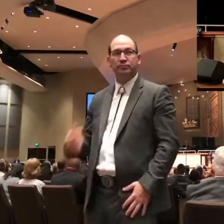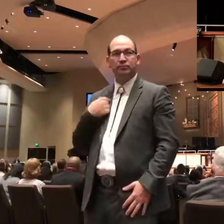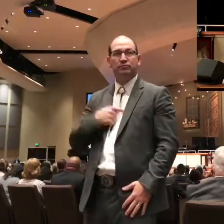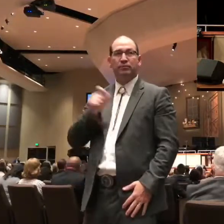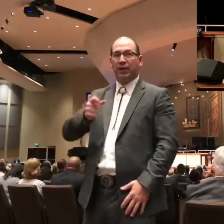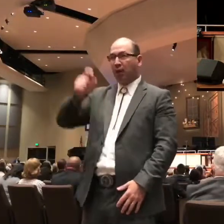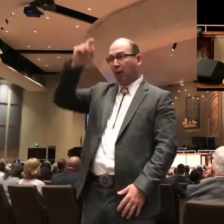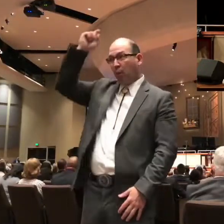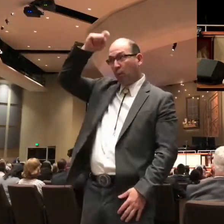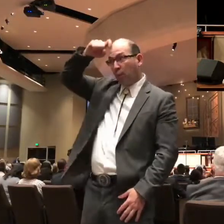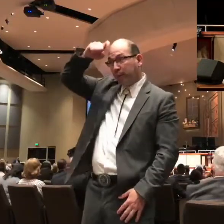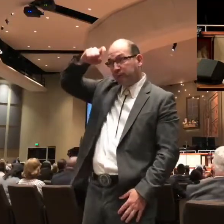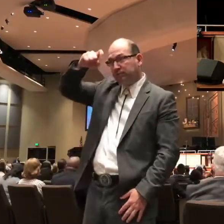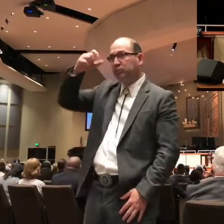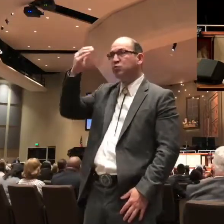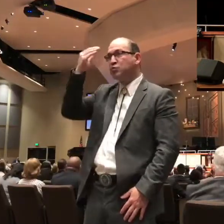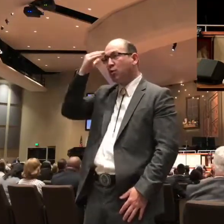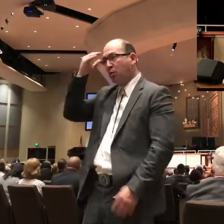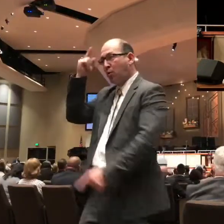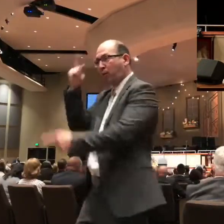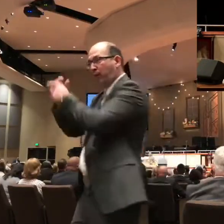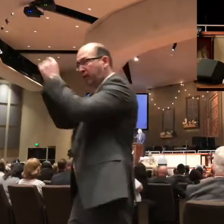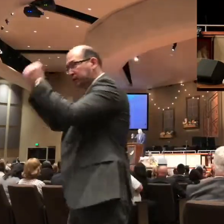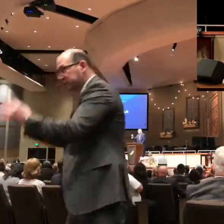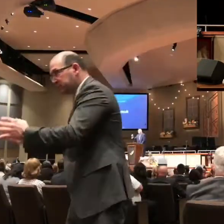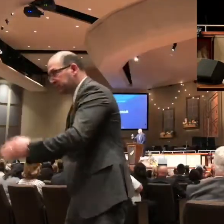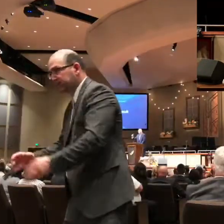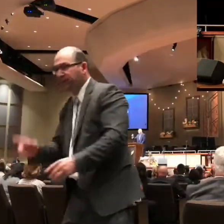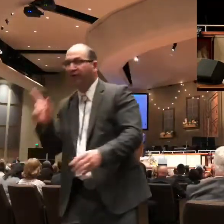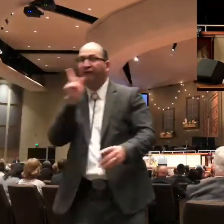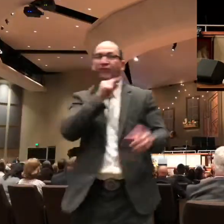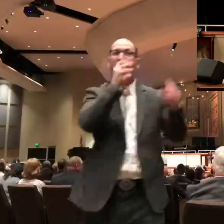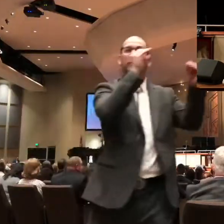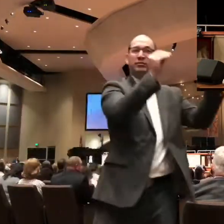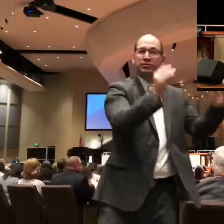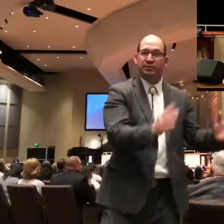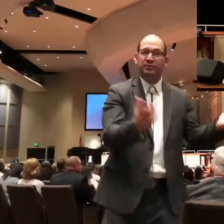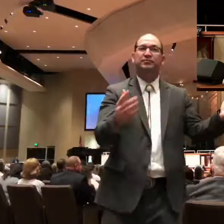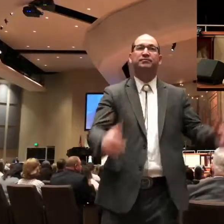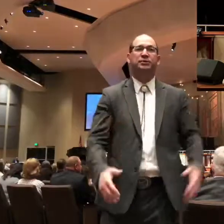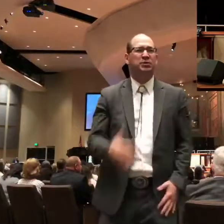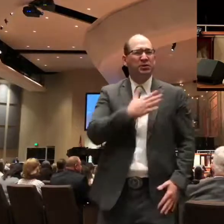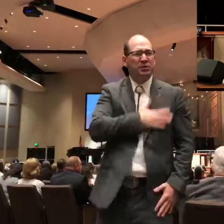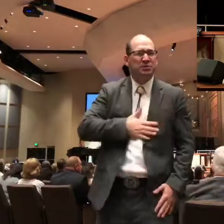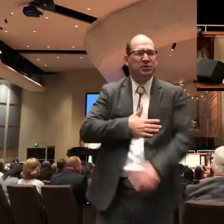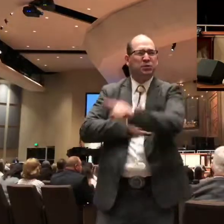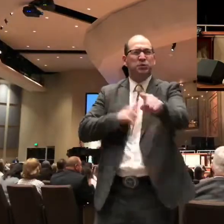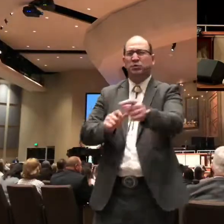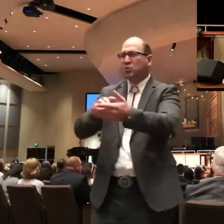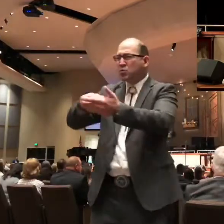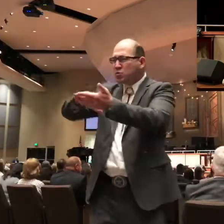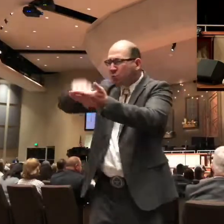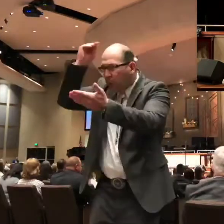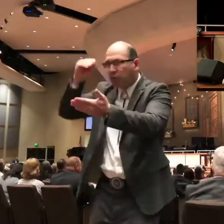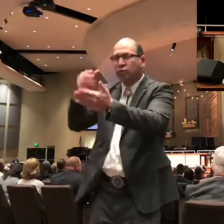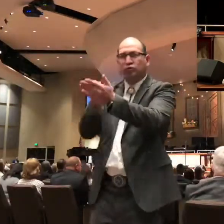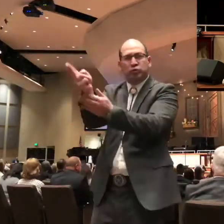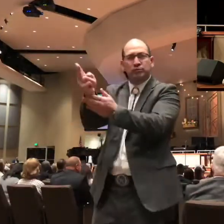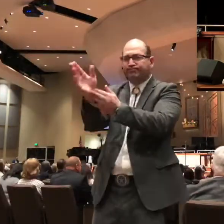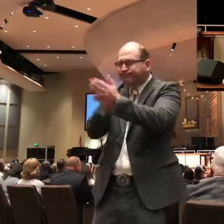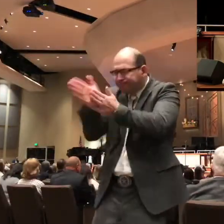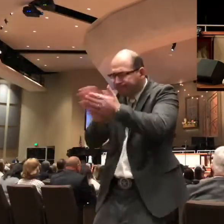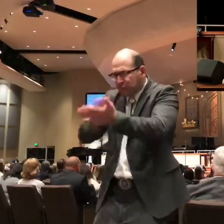days. And listen, may all of us in this room, men and women, be passionate for the truth.